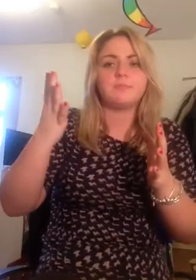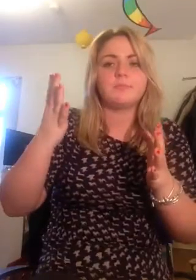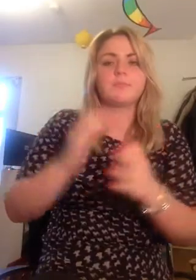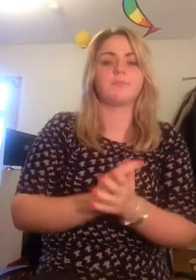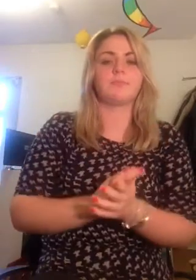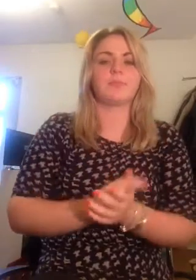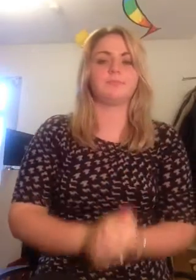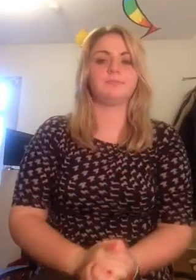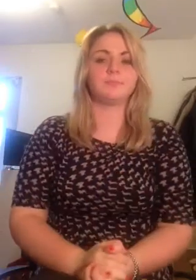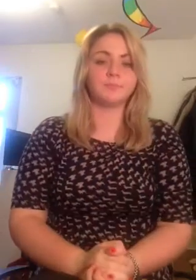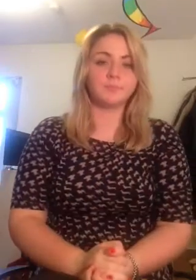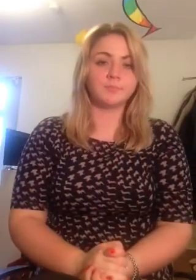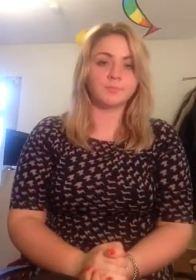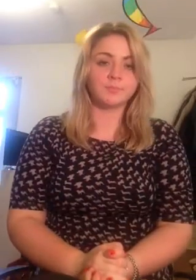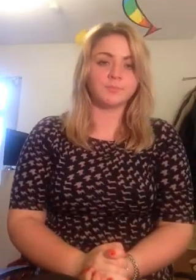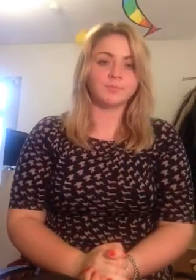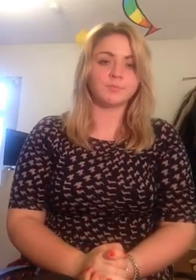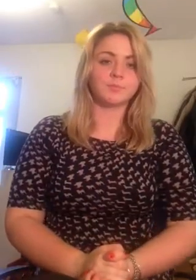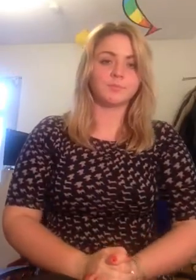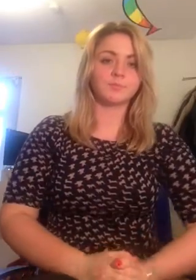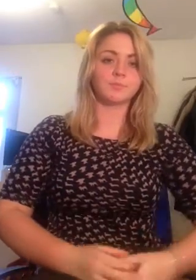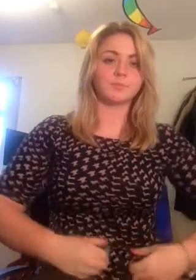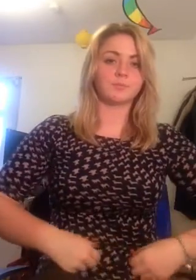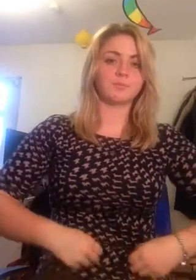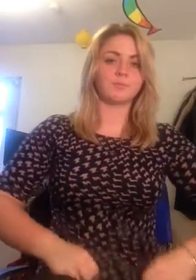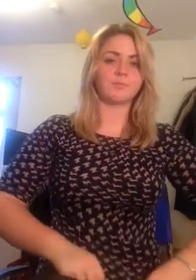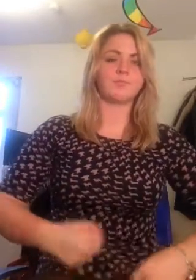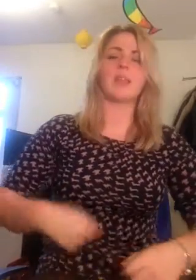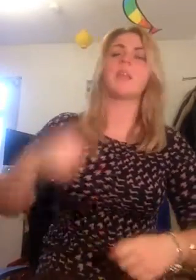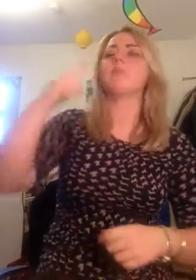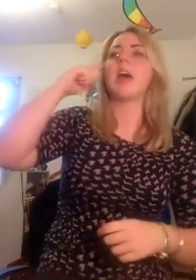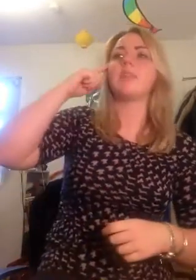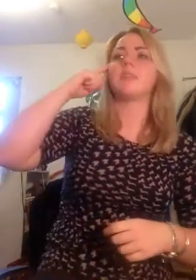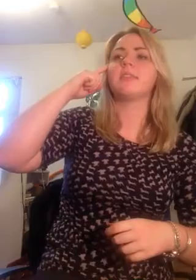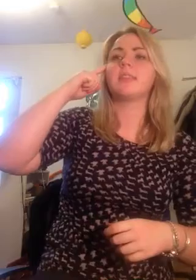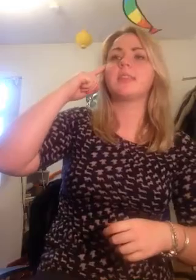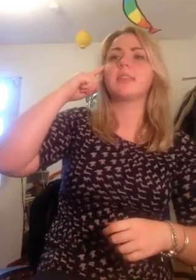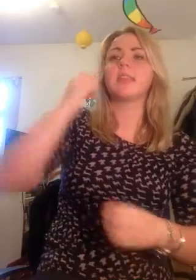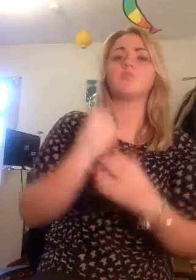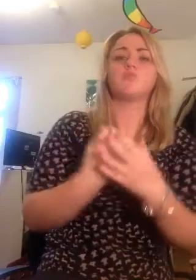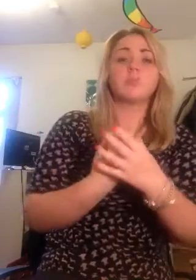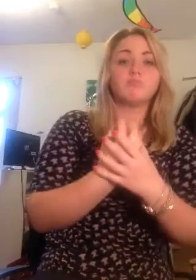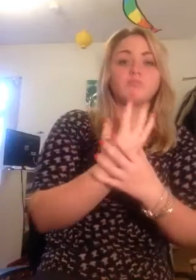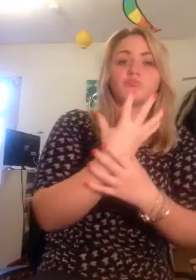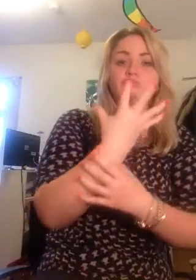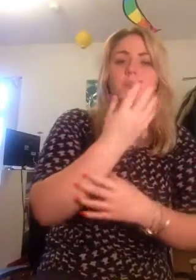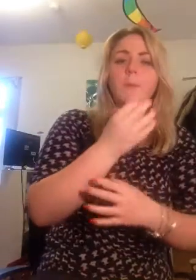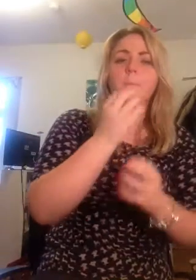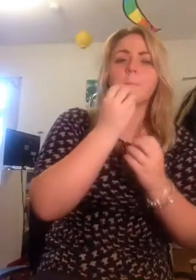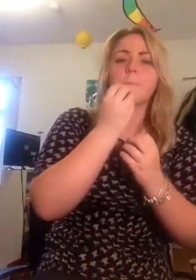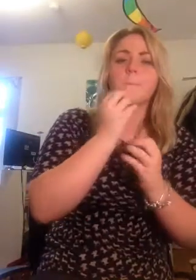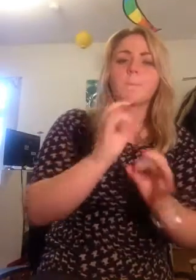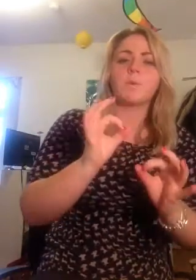yes. make you feel a bit perky. Yeah. I think the wonderful thing about spring is when you just stand out there, you can feel the sun